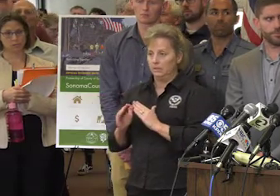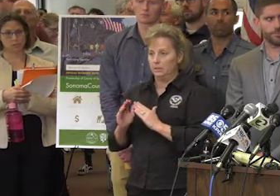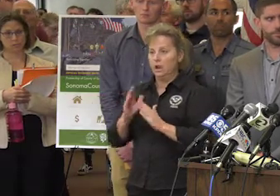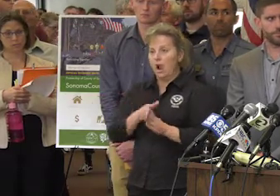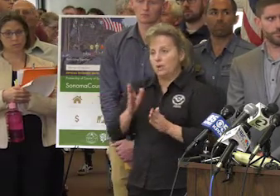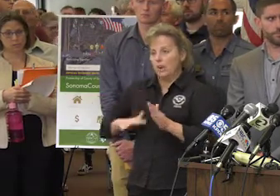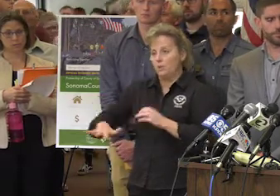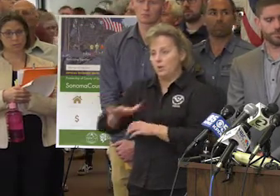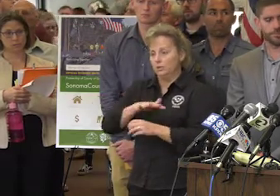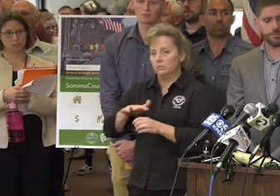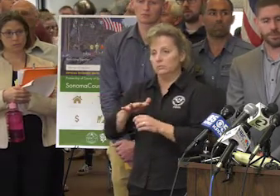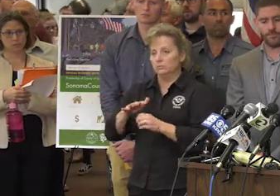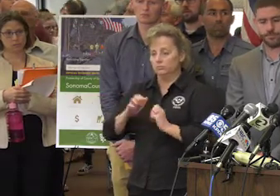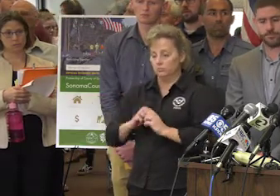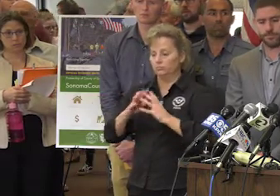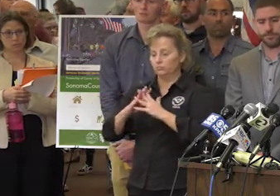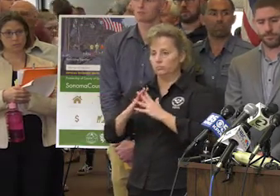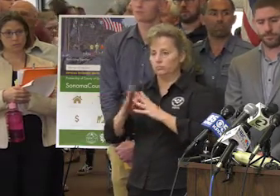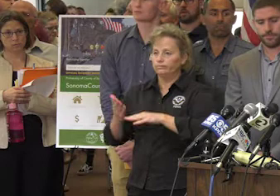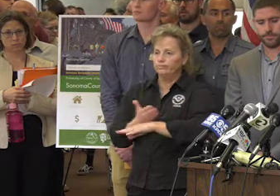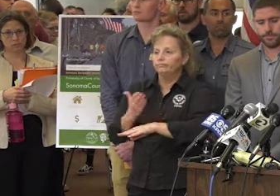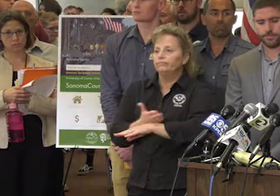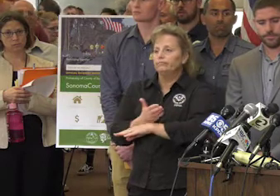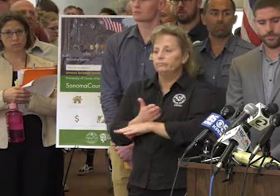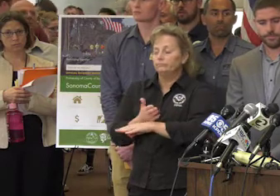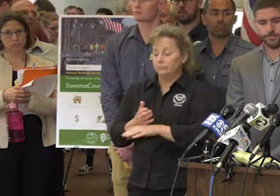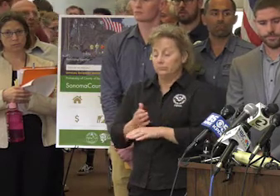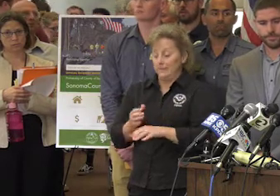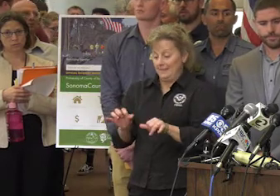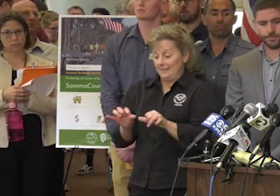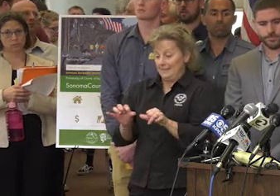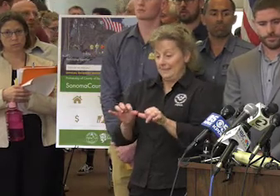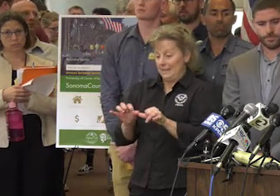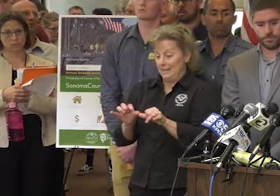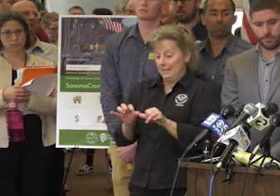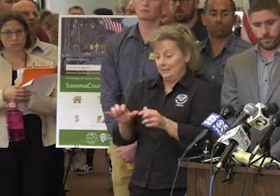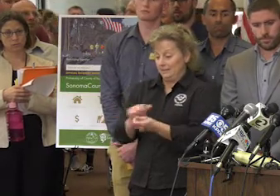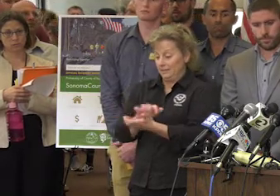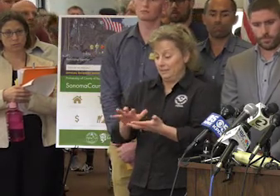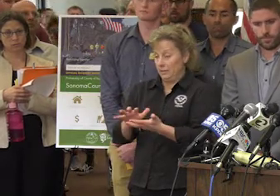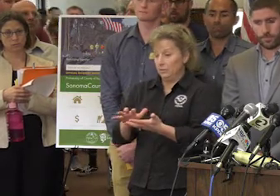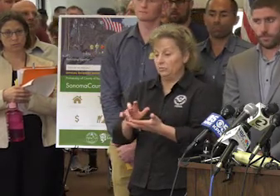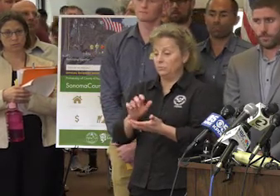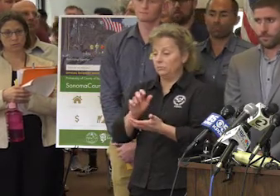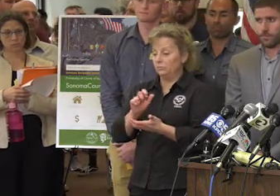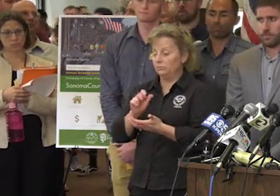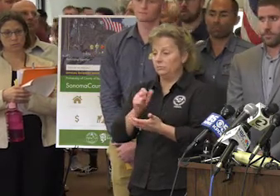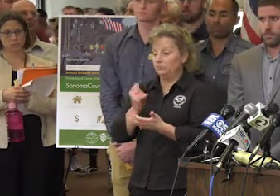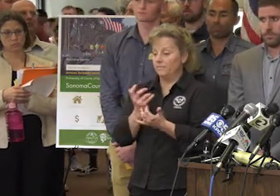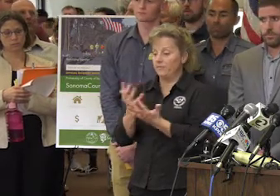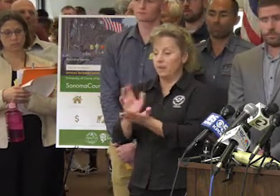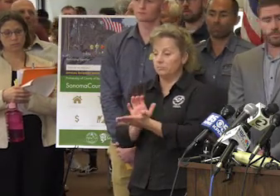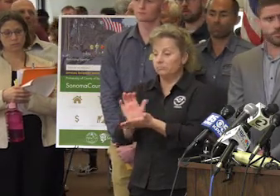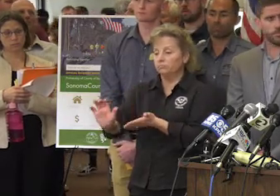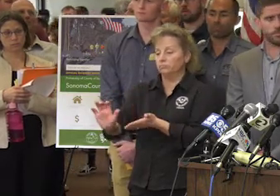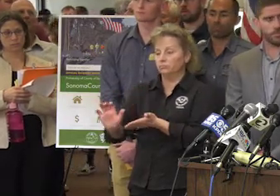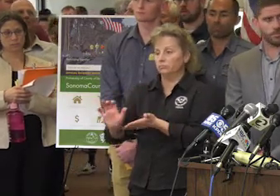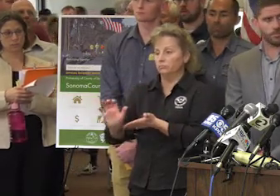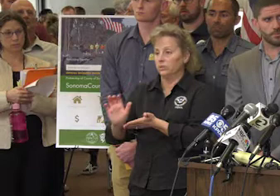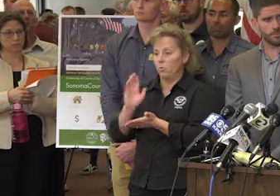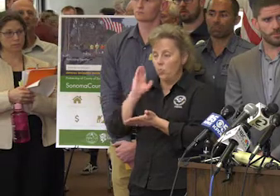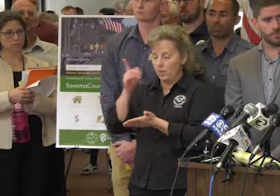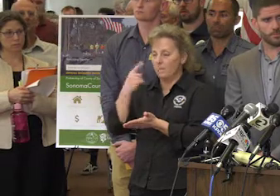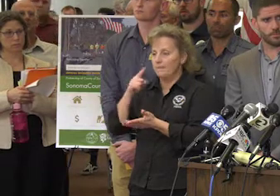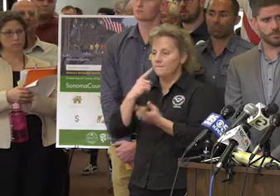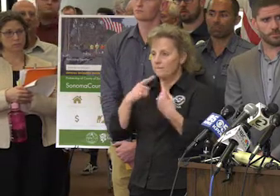our neighborhoods rebuilt. The size and scope of this debris removal effort will be one for the record